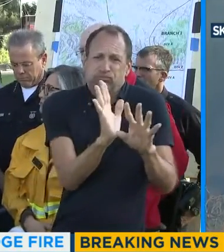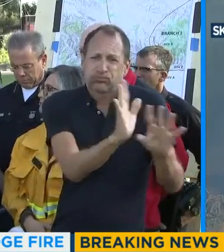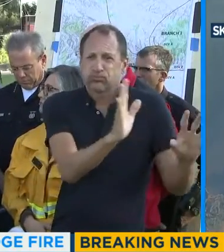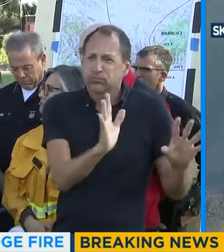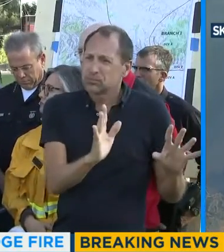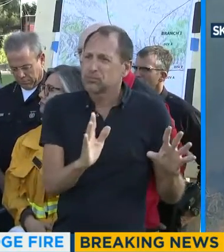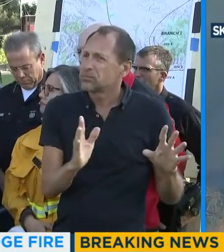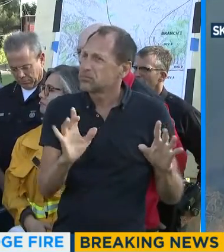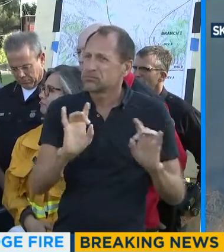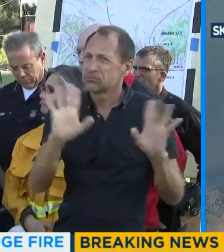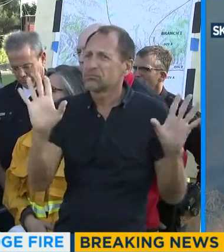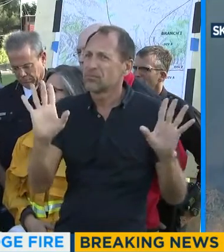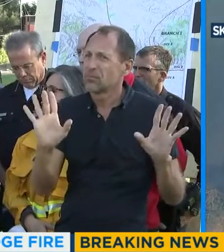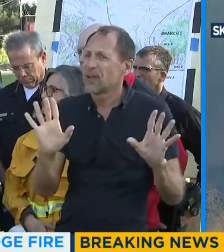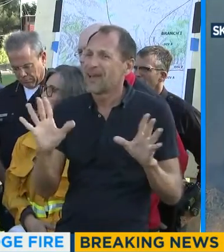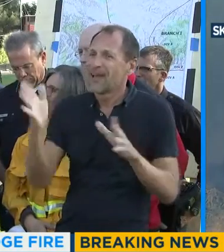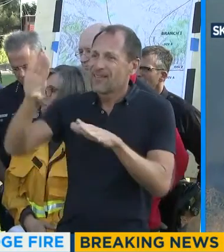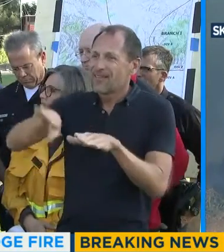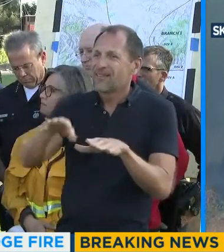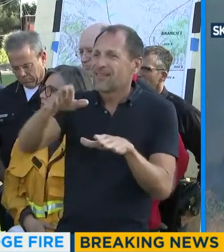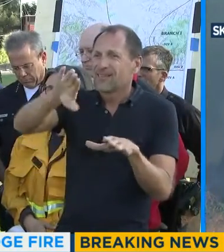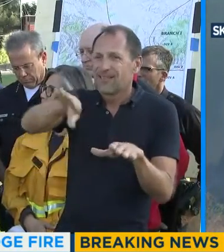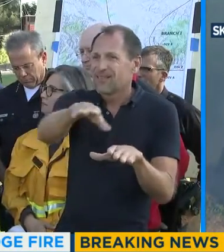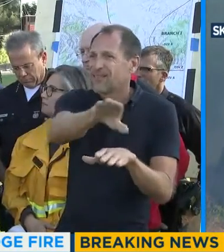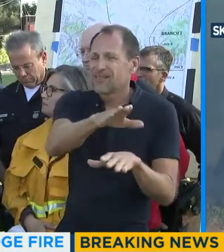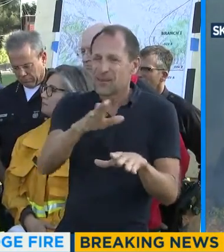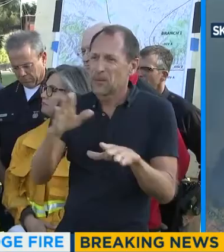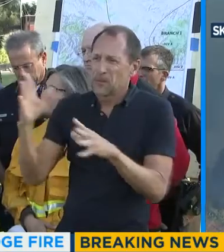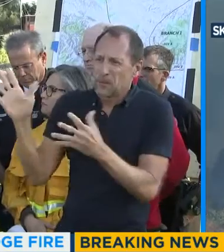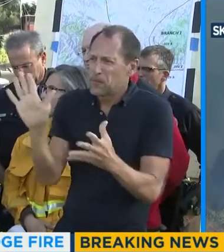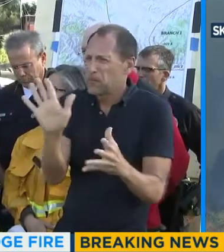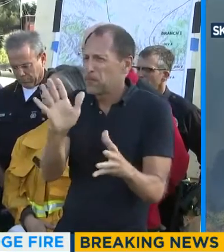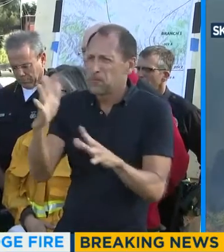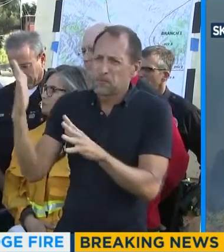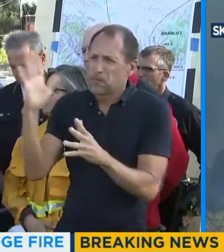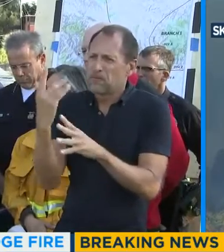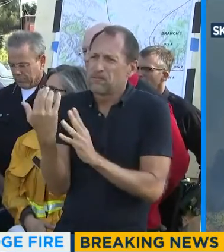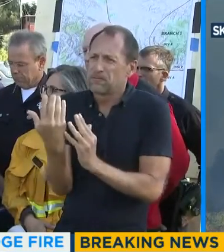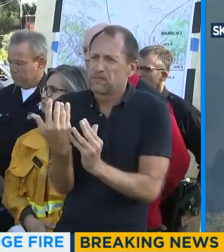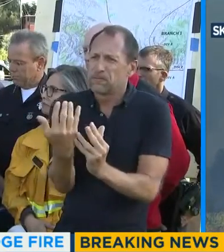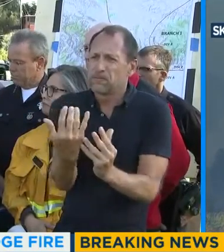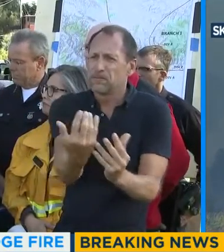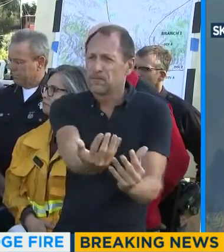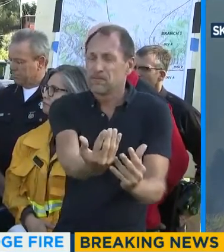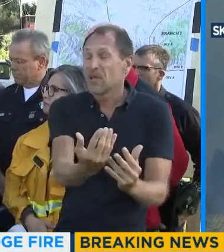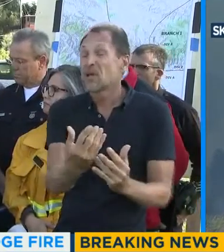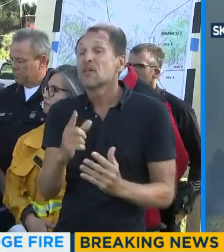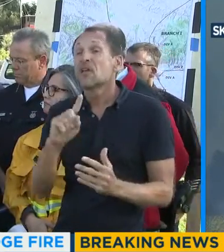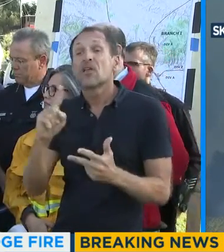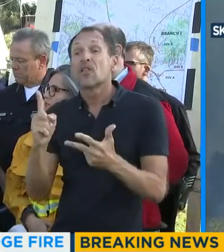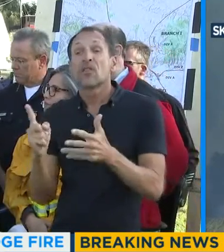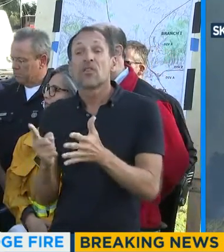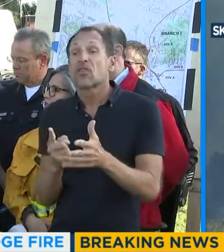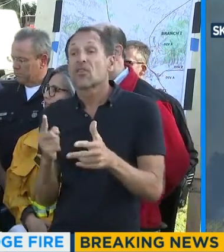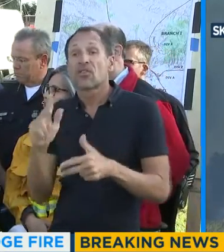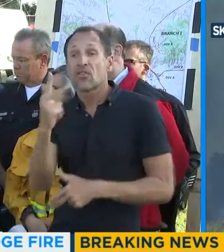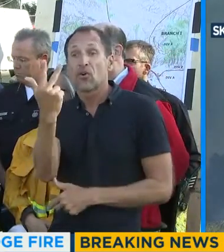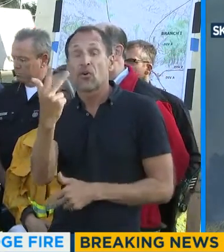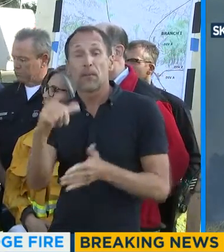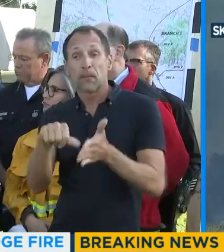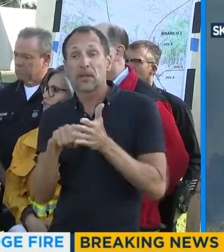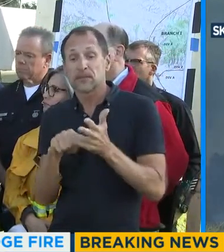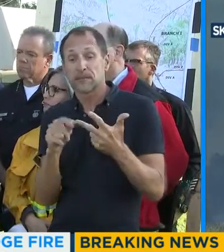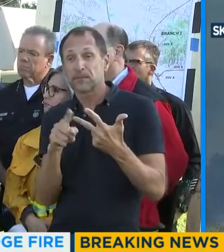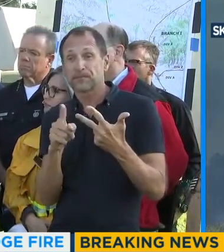topography. In the flatlands is primarily the wind. And impression number three was that